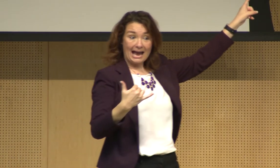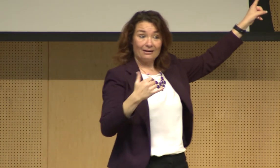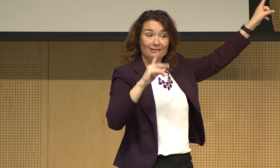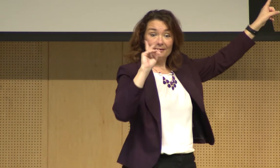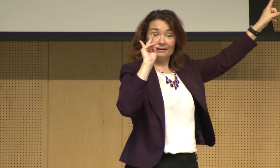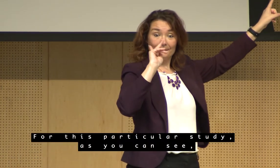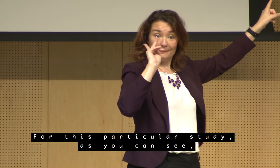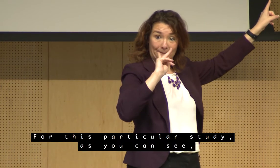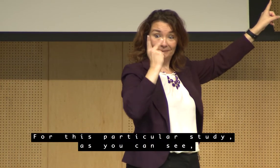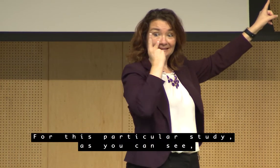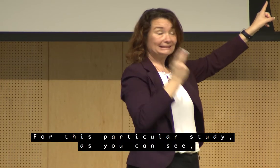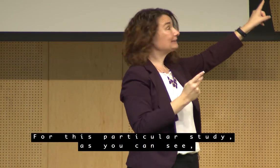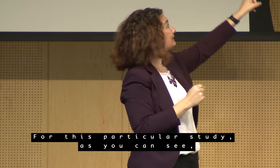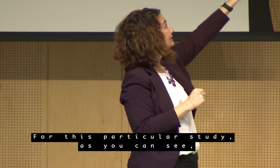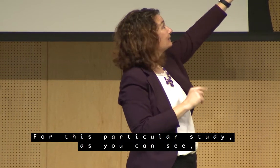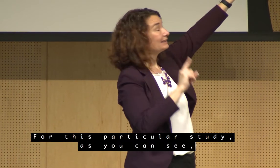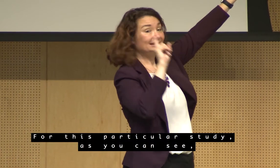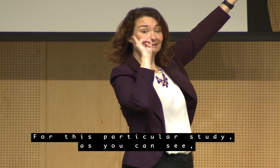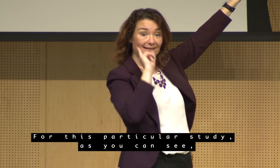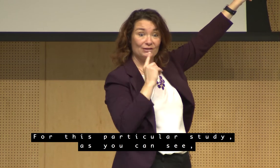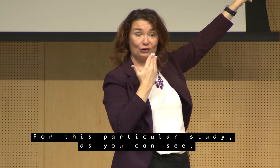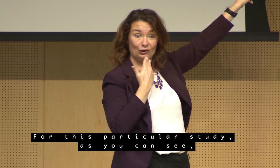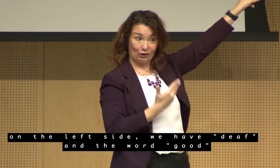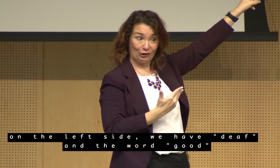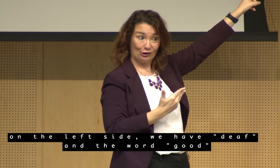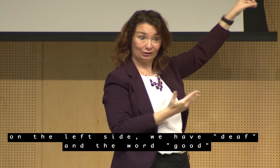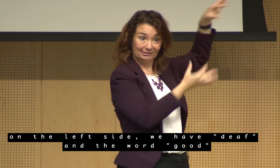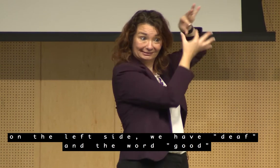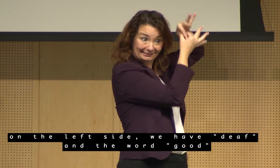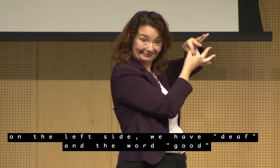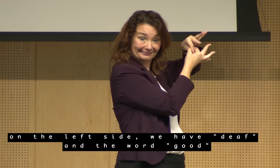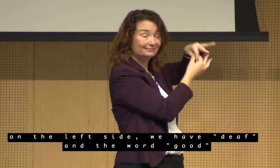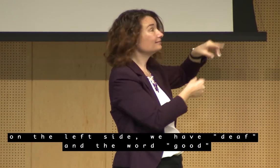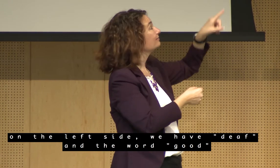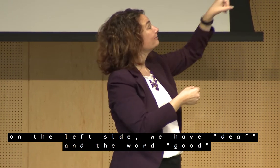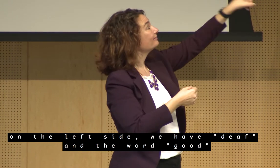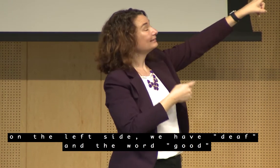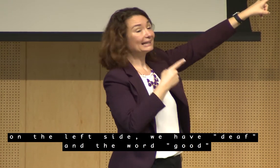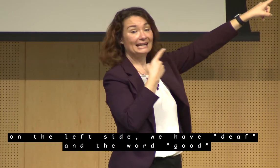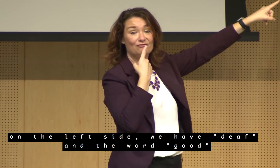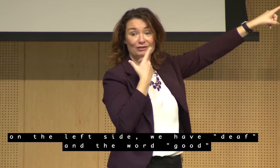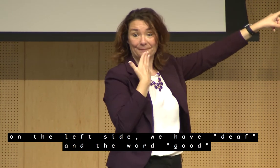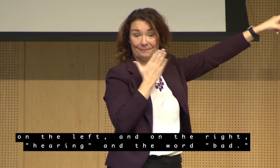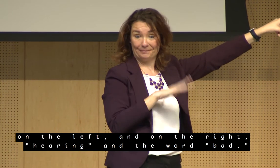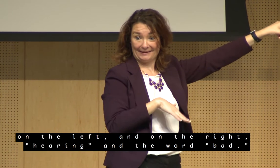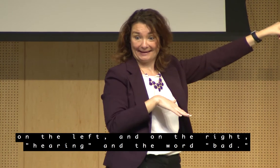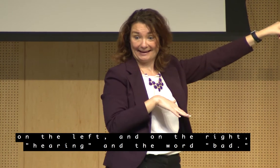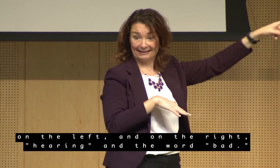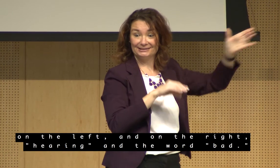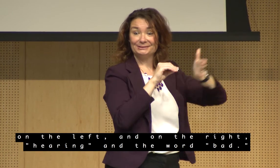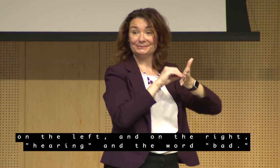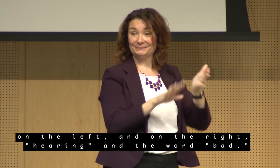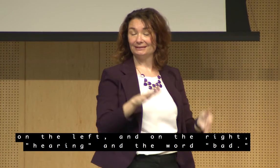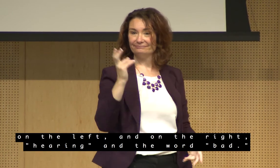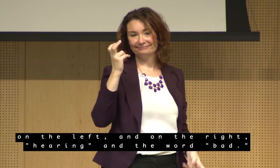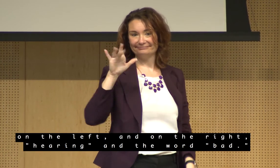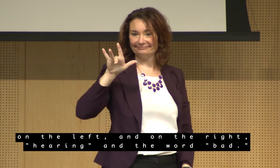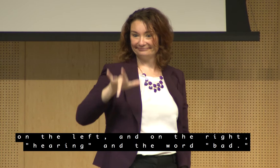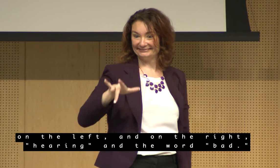For this particular study, as you can see, on the left side, we have deaf and the word good on the left, and on the right, hearing and the word